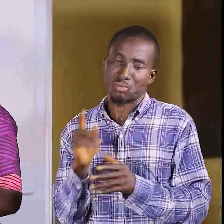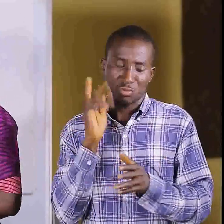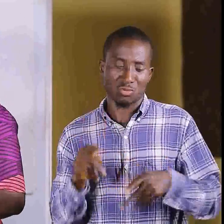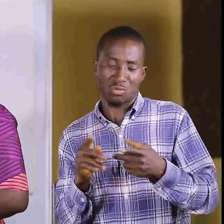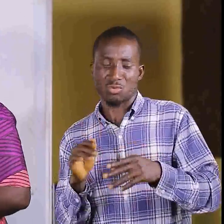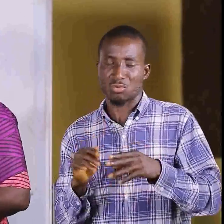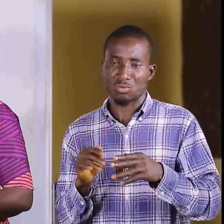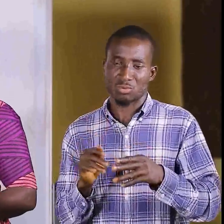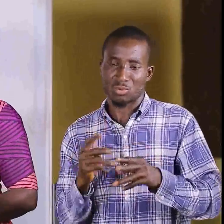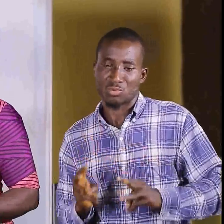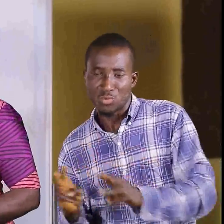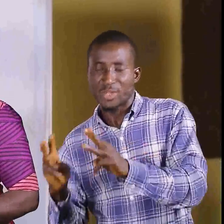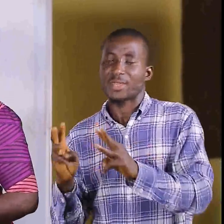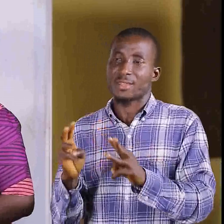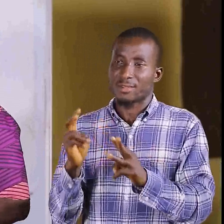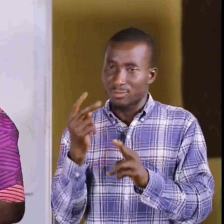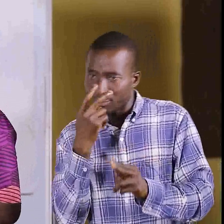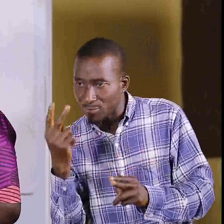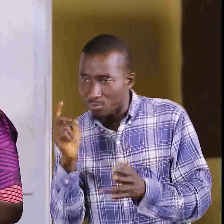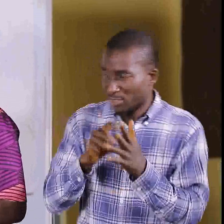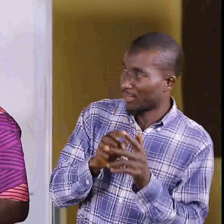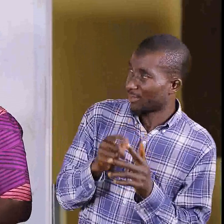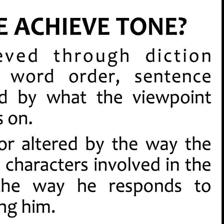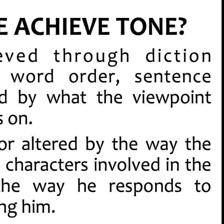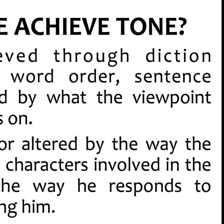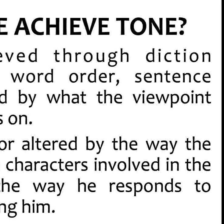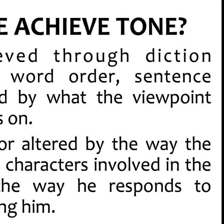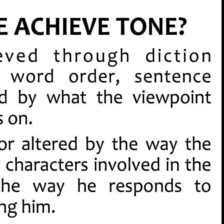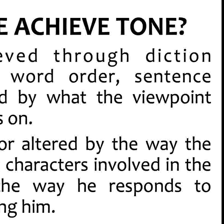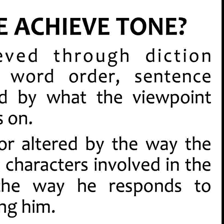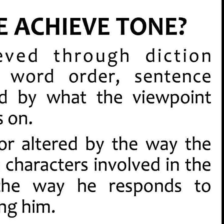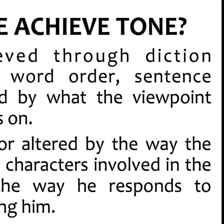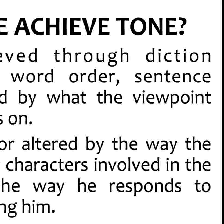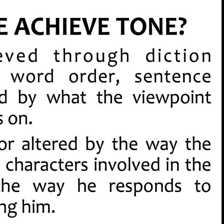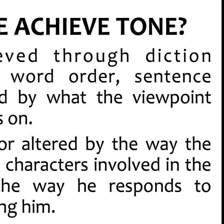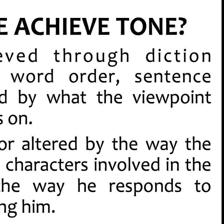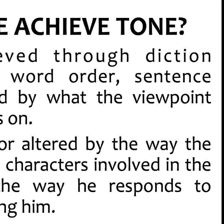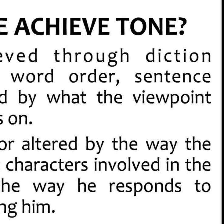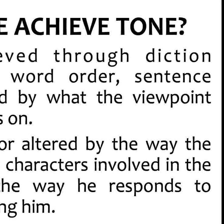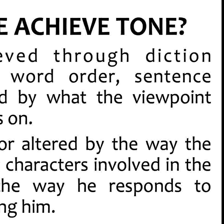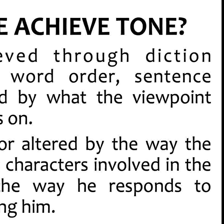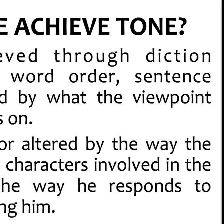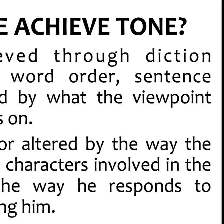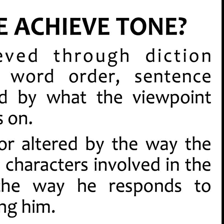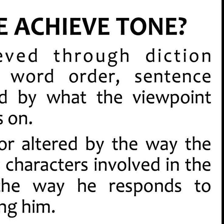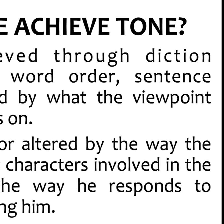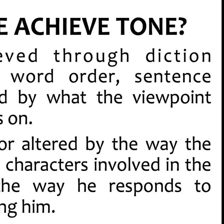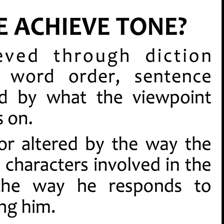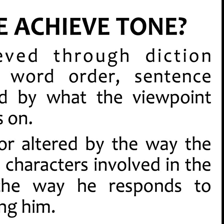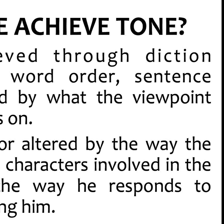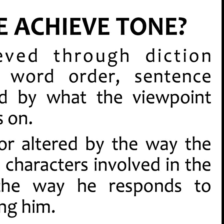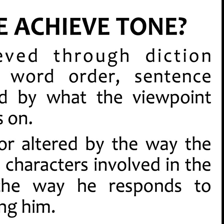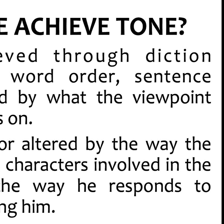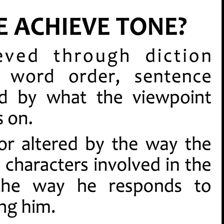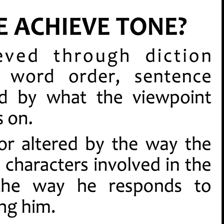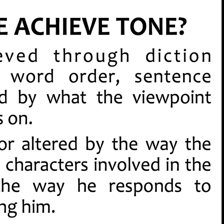go according to the tone of the viewpoint character. Then tone is created or altered by the way the author treats